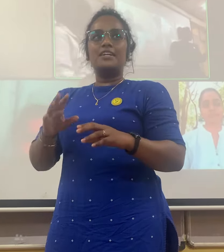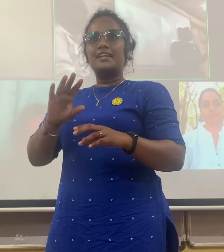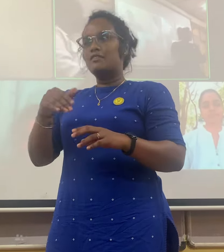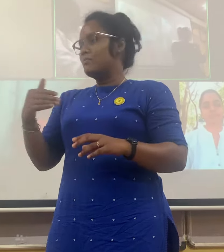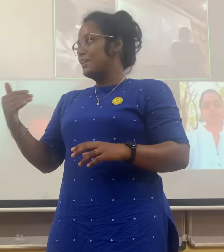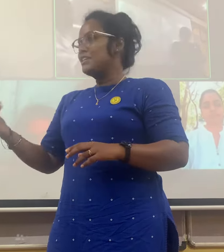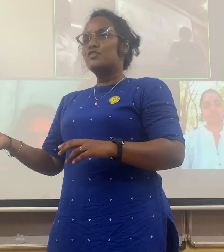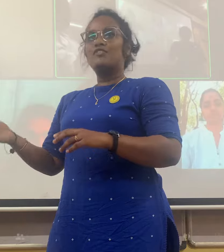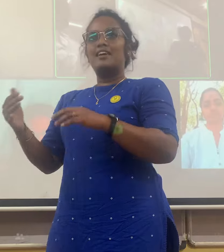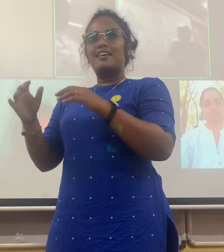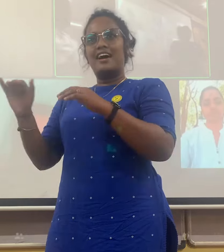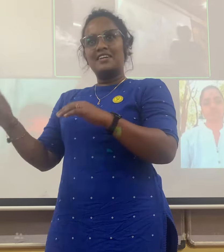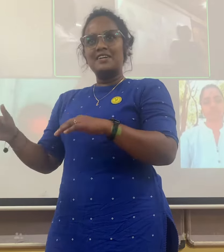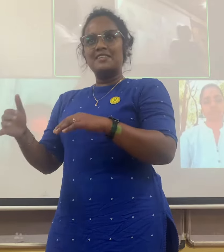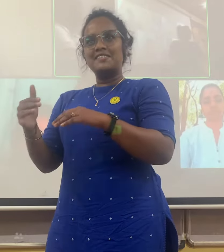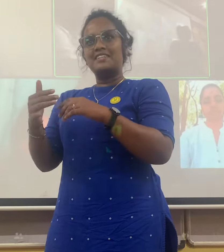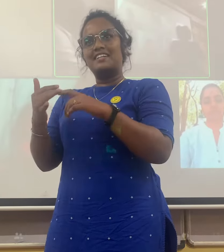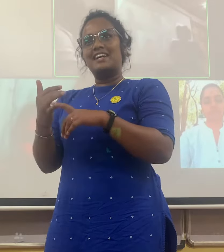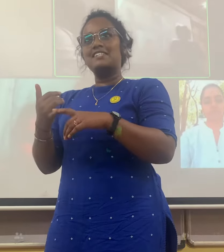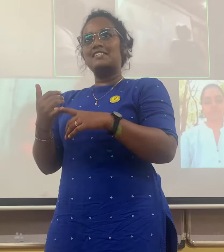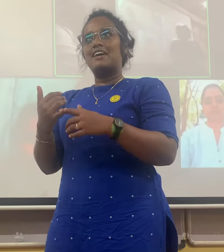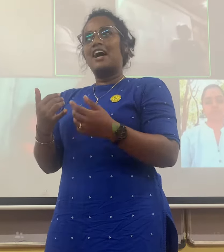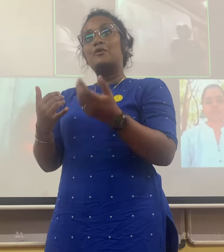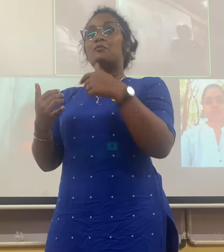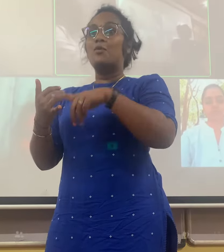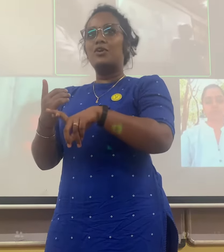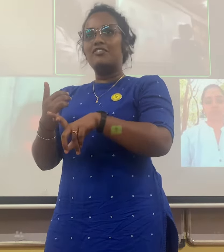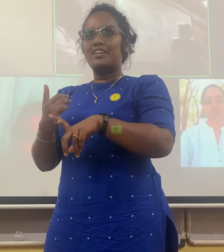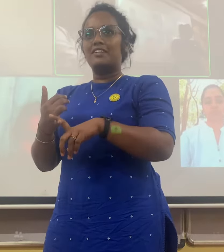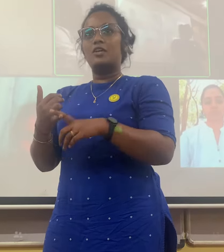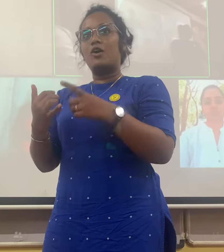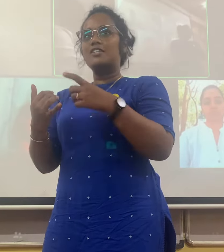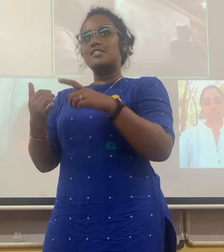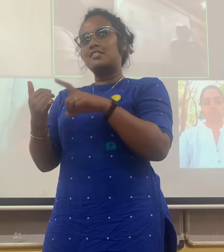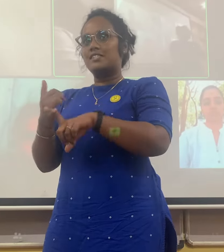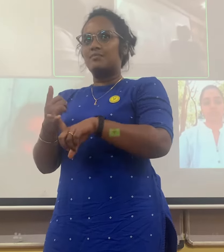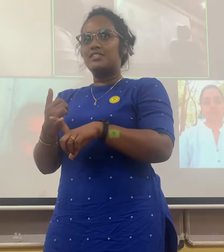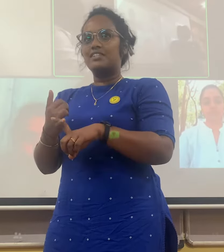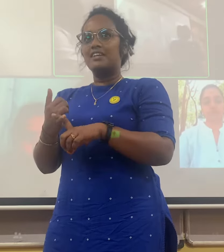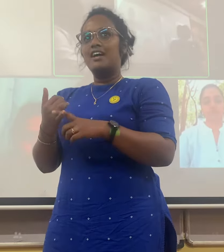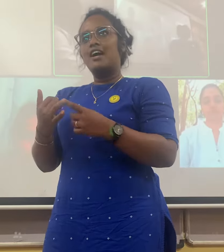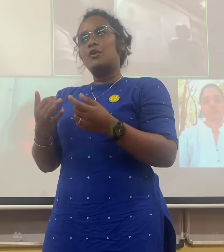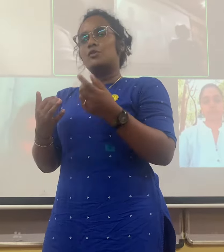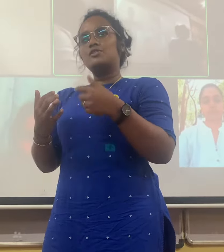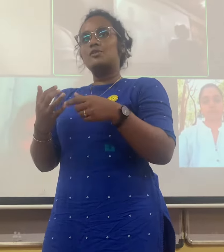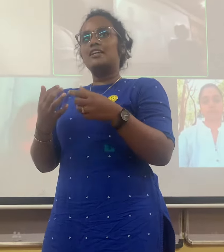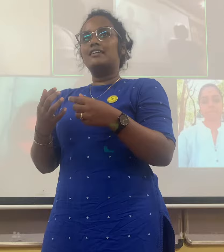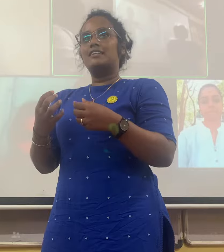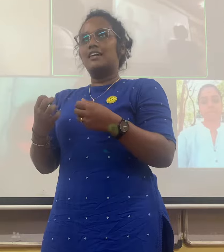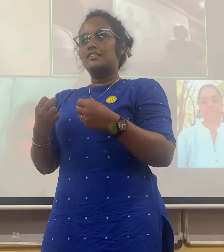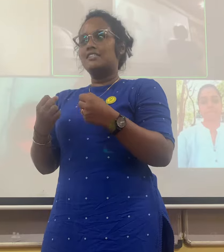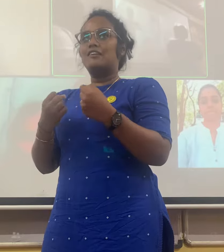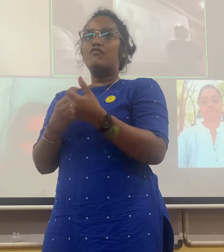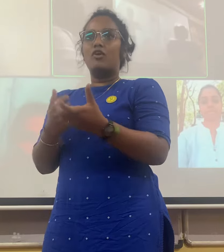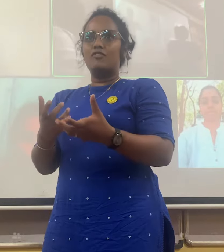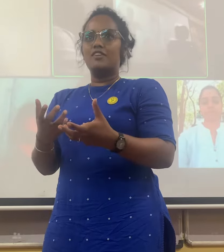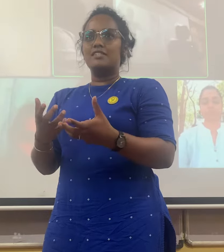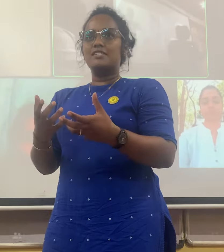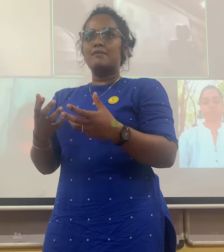and because of Hariharan sir class I got motivated, not just the subject and also like on the self confidence,